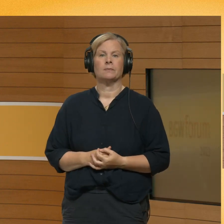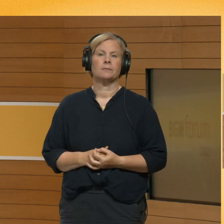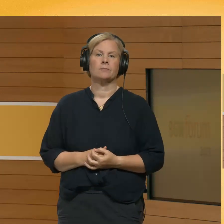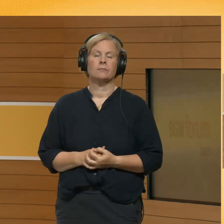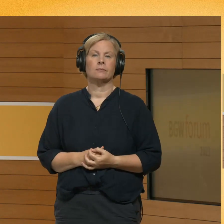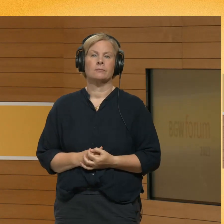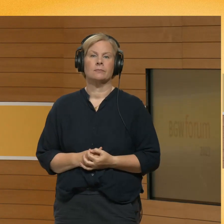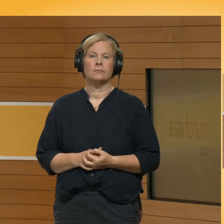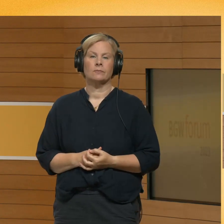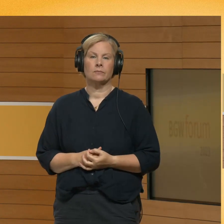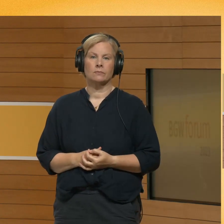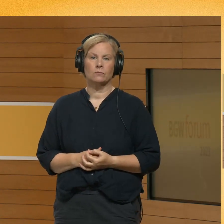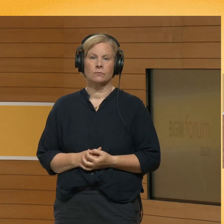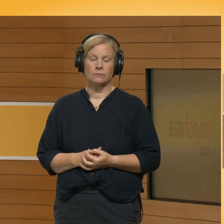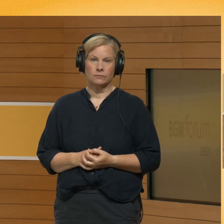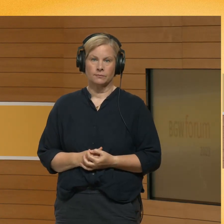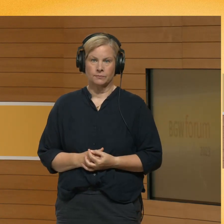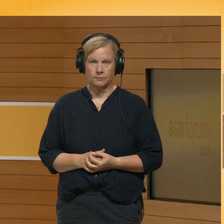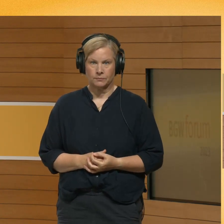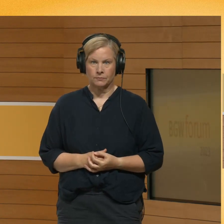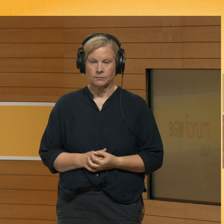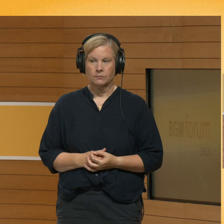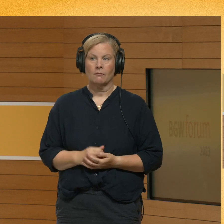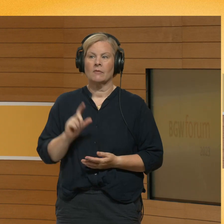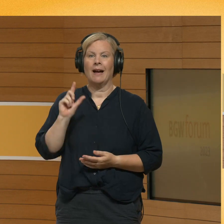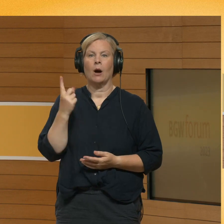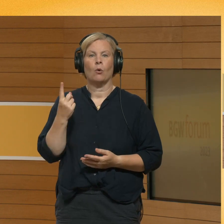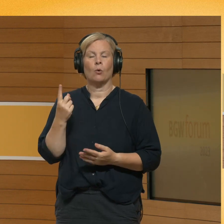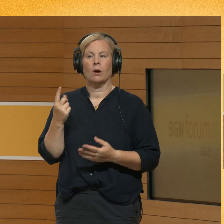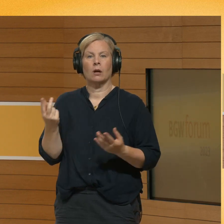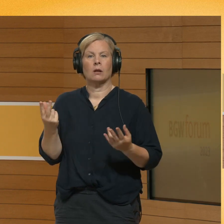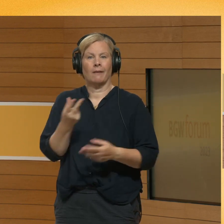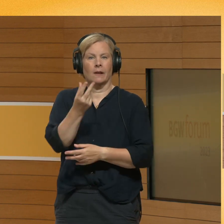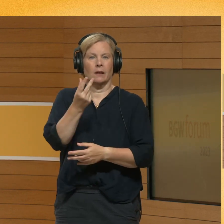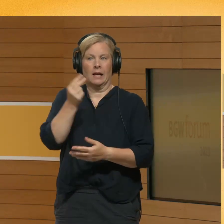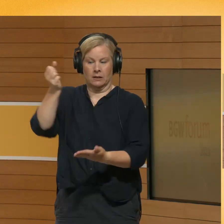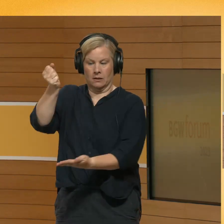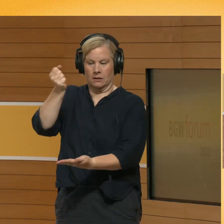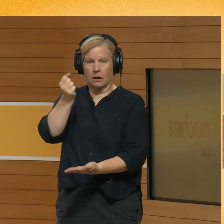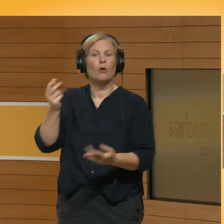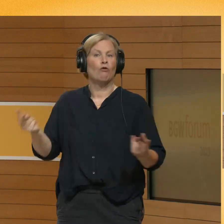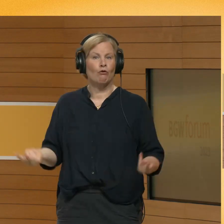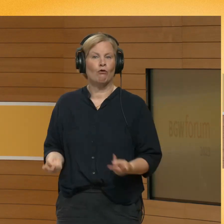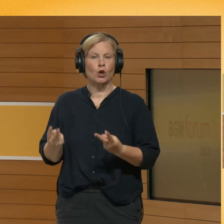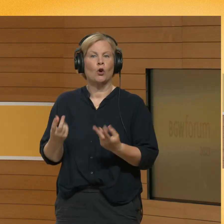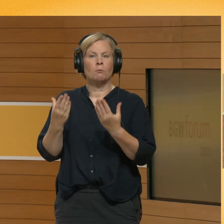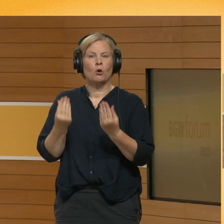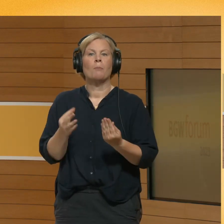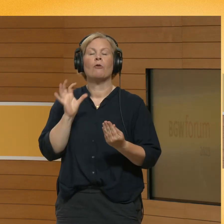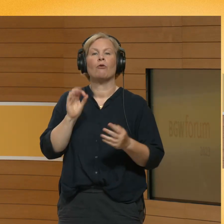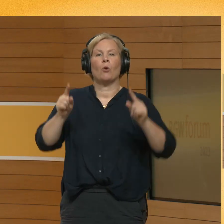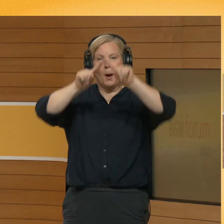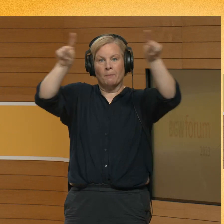We've got funding for big screen in our main concourse area that is kind of for staff